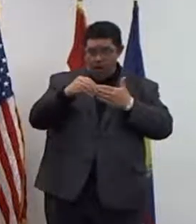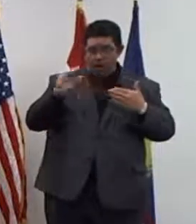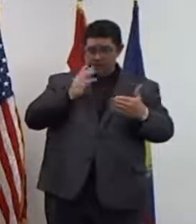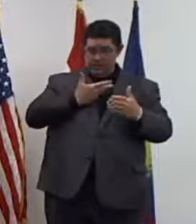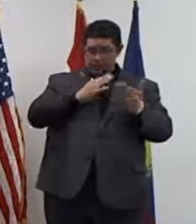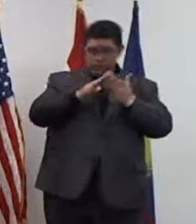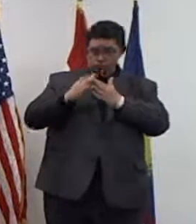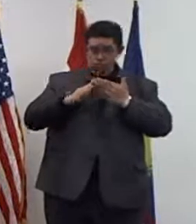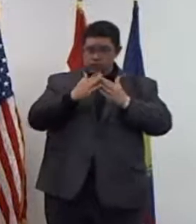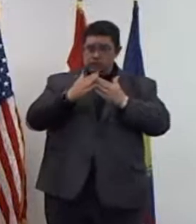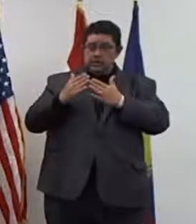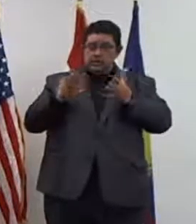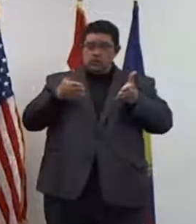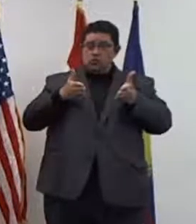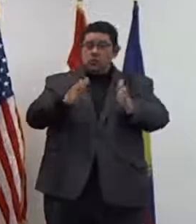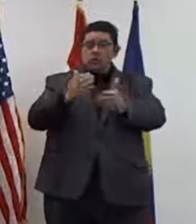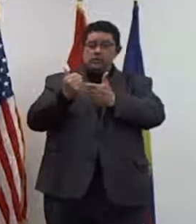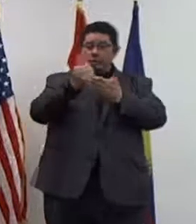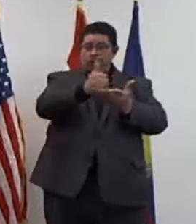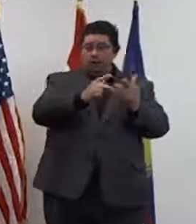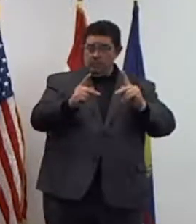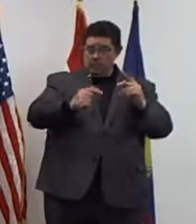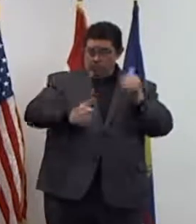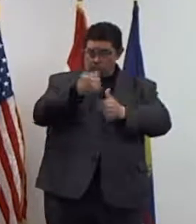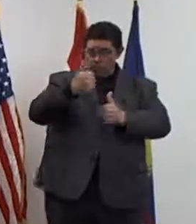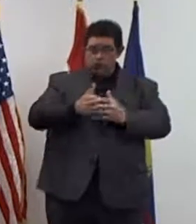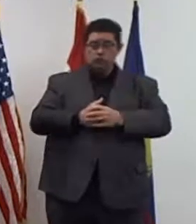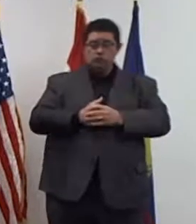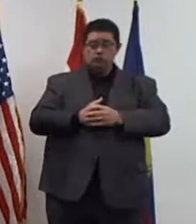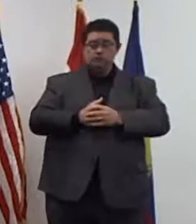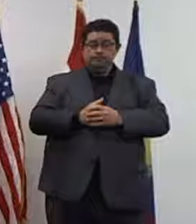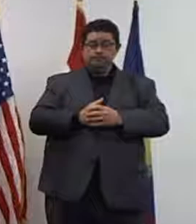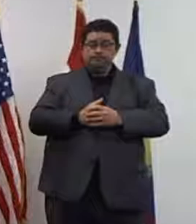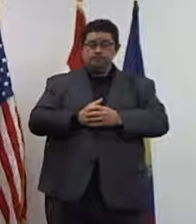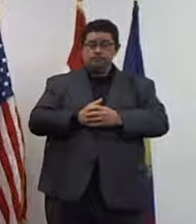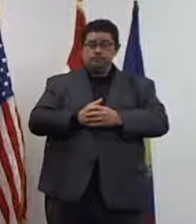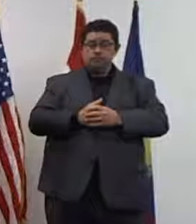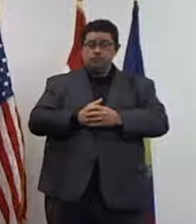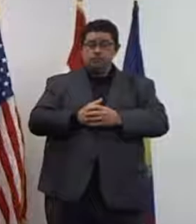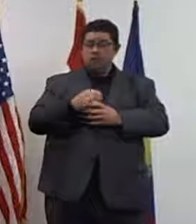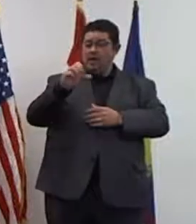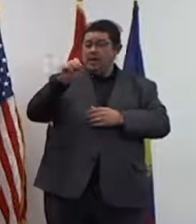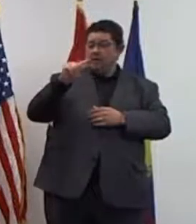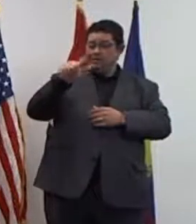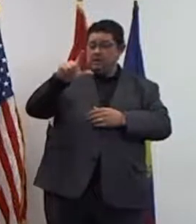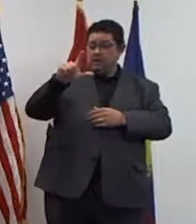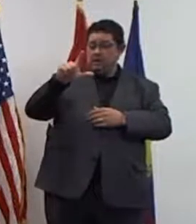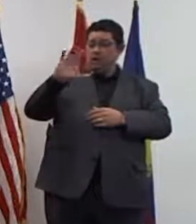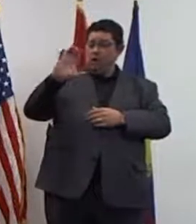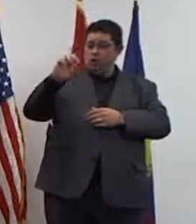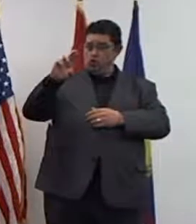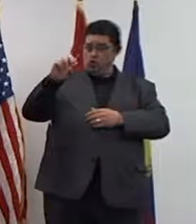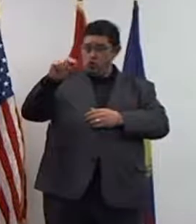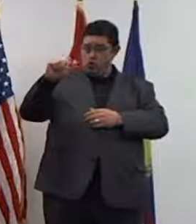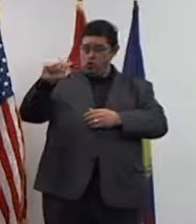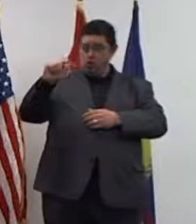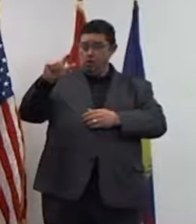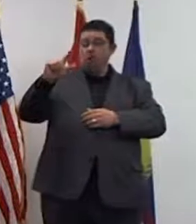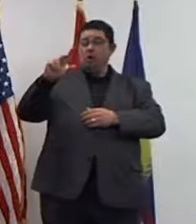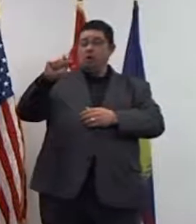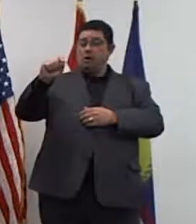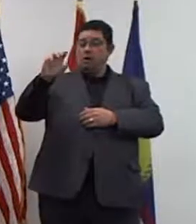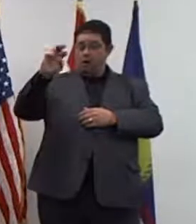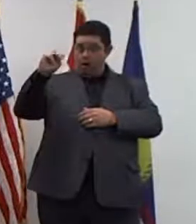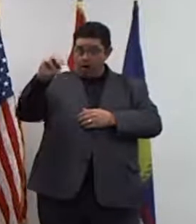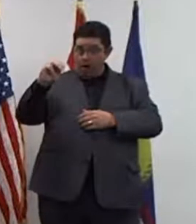in ways that help the people who need it the most. You can follow this spending online at stlcorona.com on our transparency